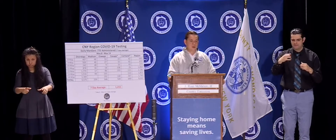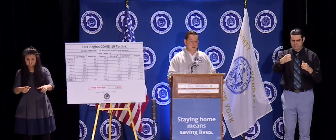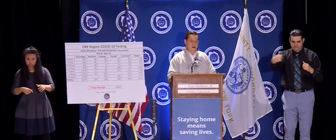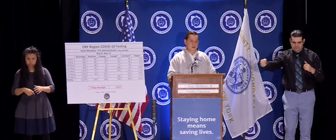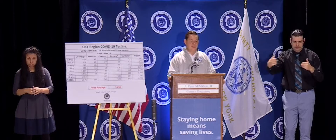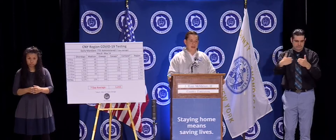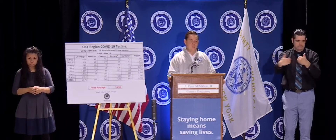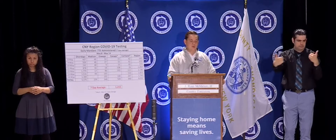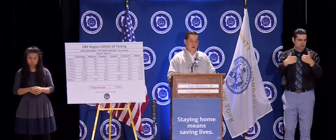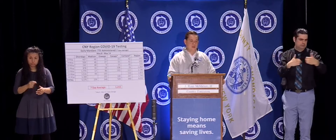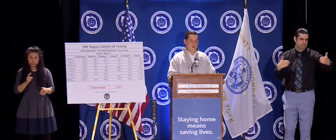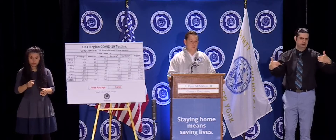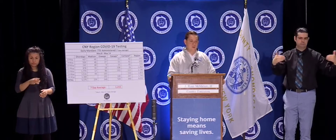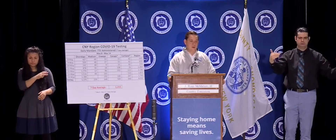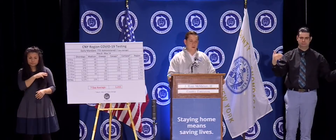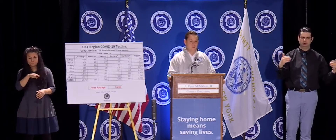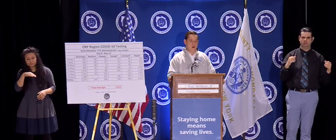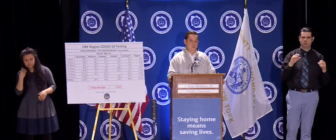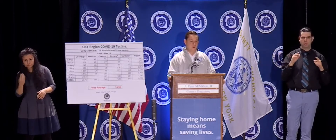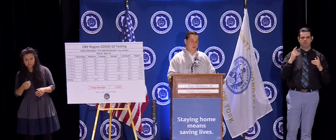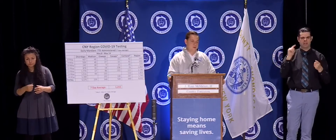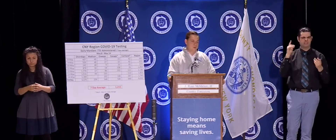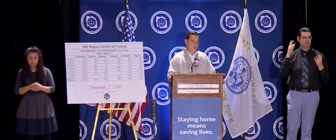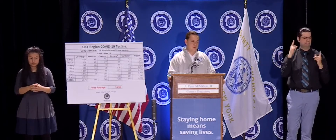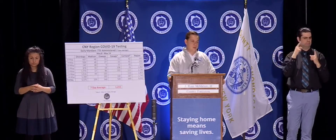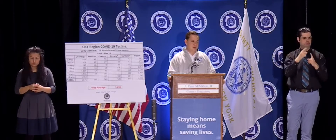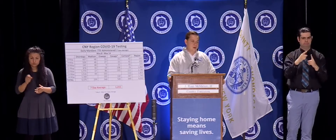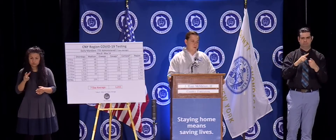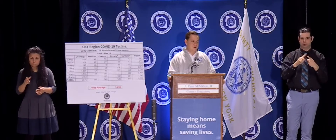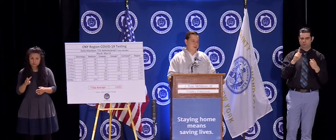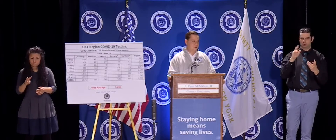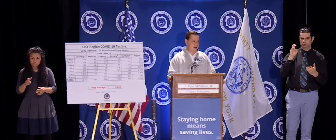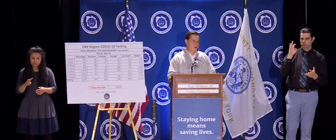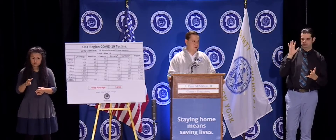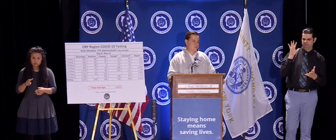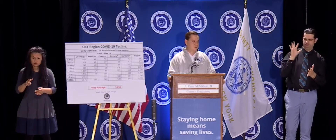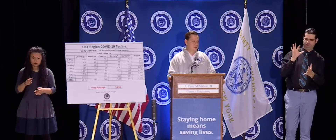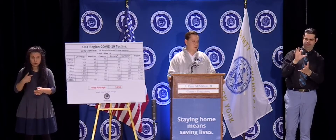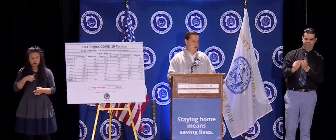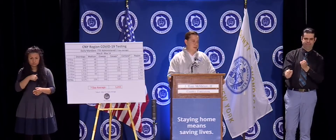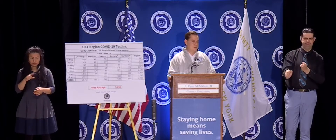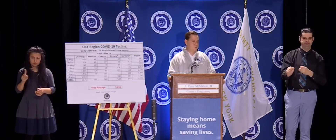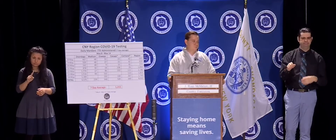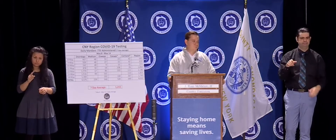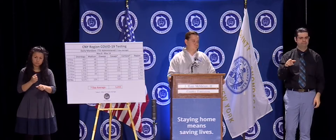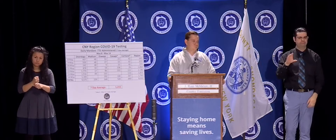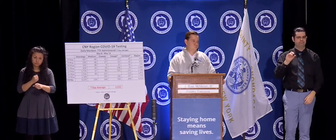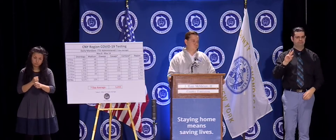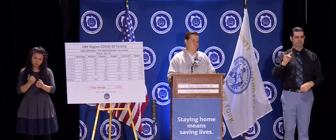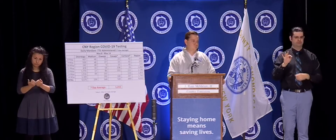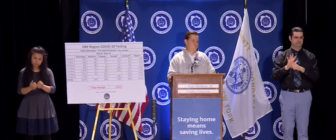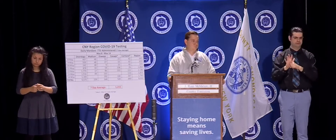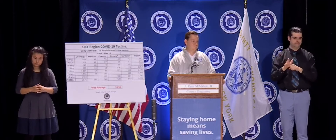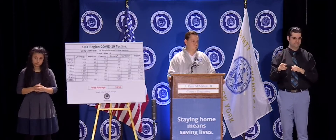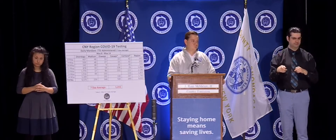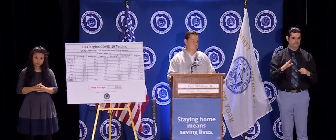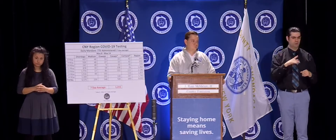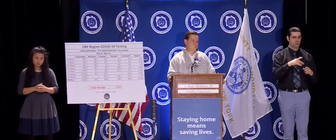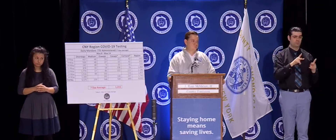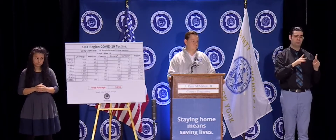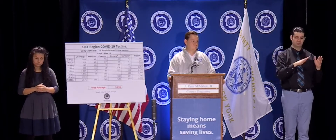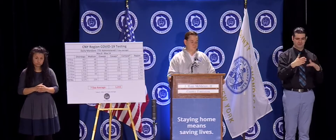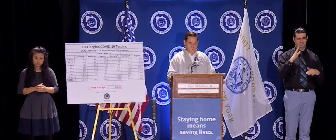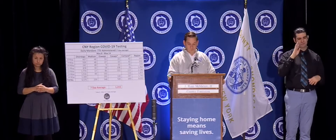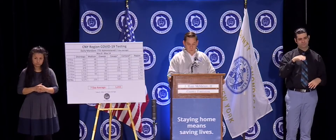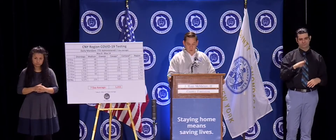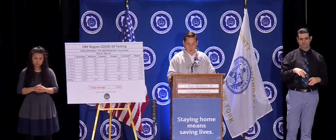community, that's not reflective of our ability to fight the virus in real time. Were these at more than one